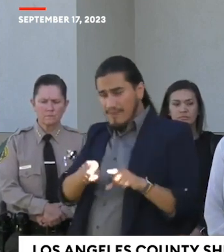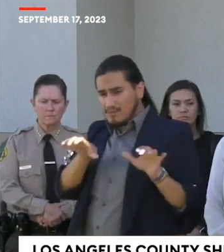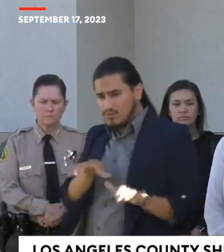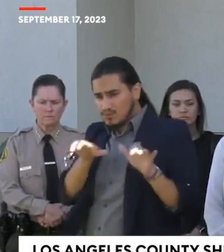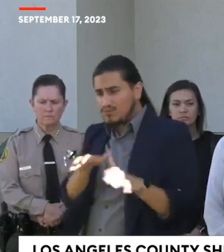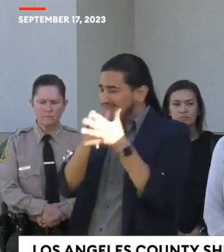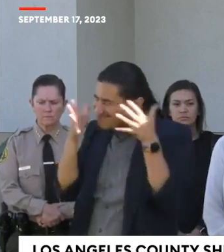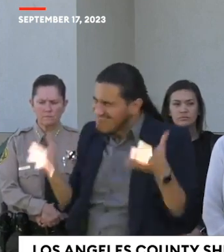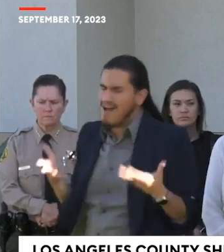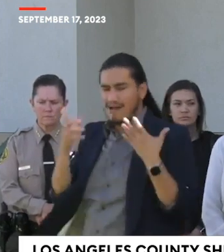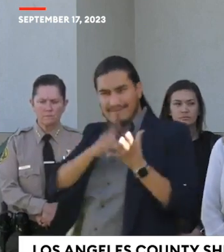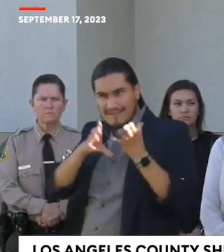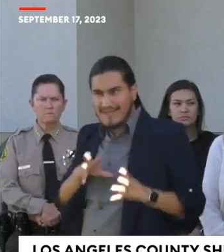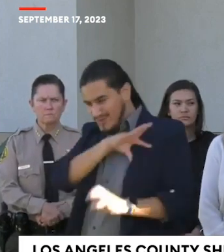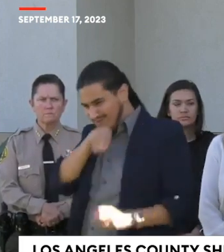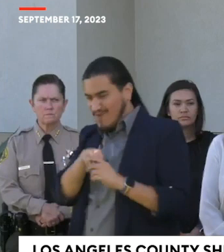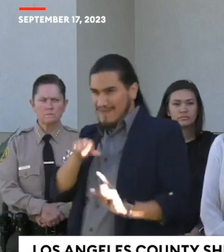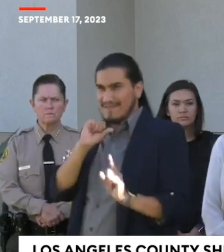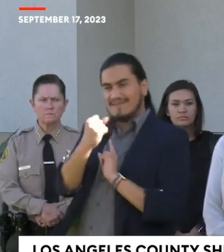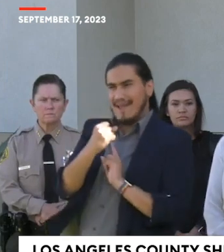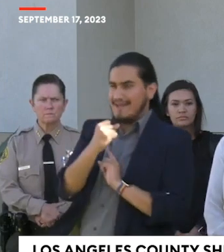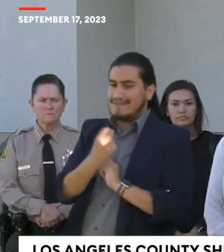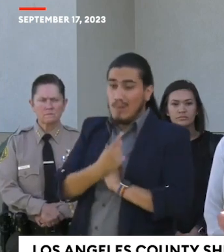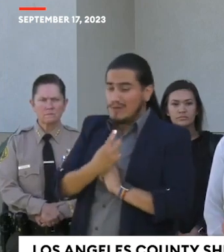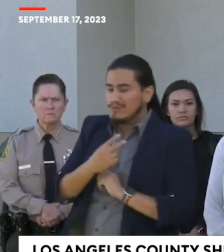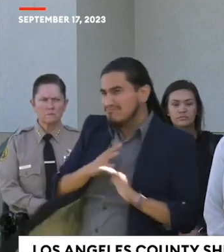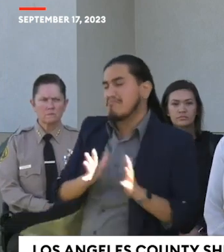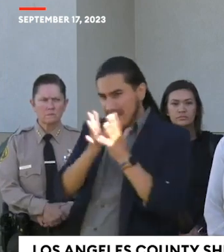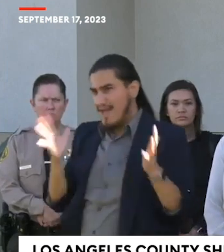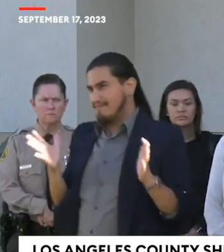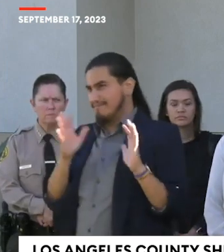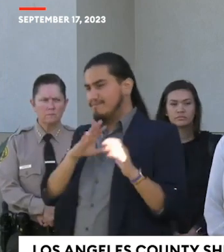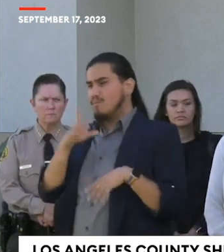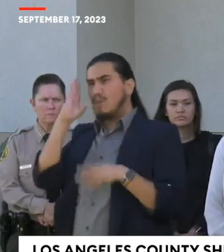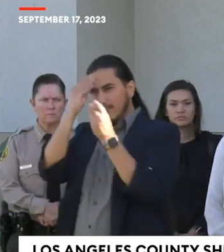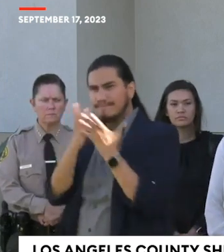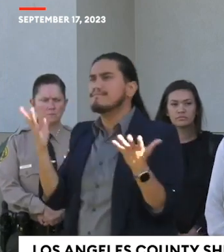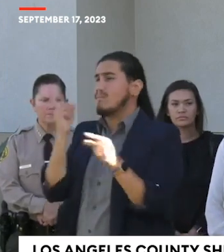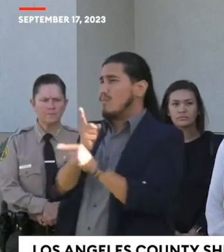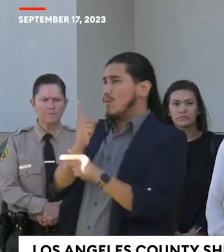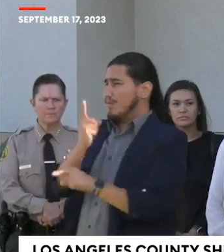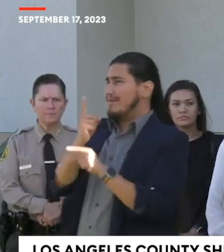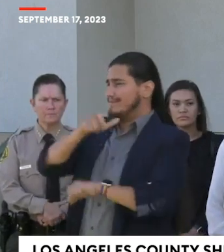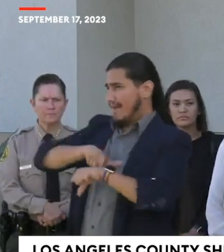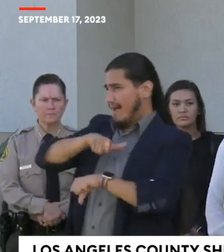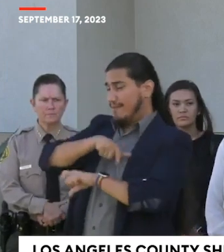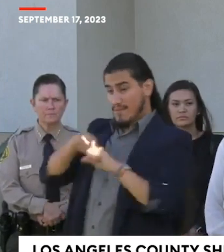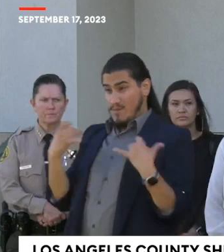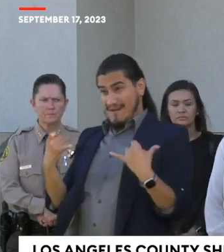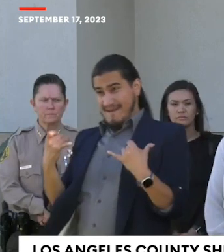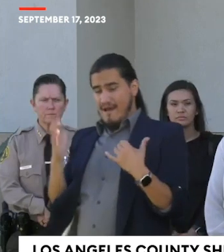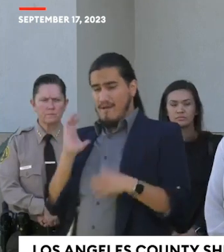a lot of investigators on this case. And we'll put that out at the right time. But the priority is